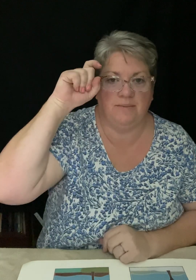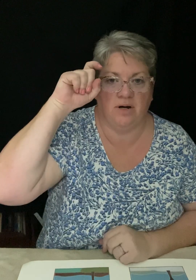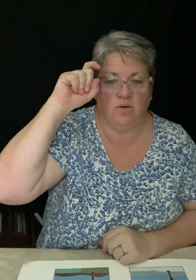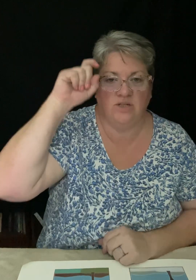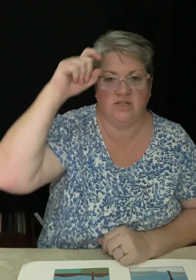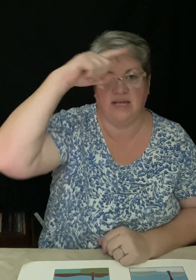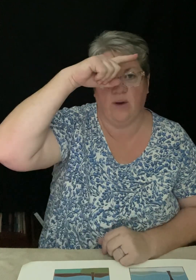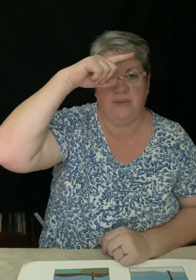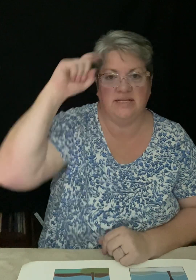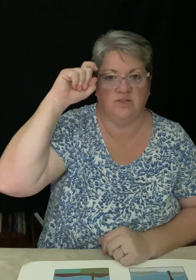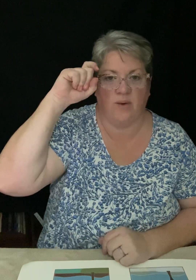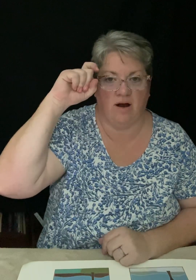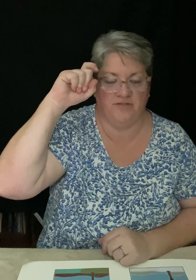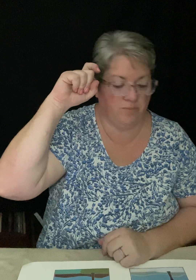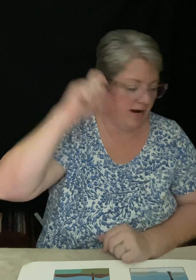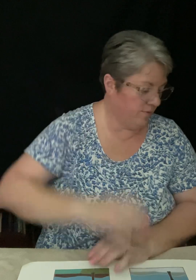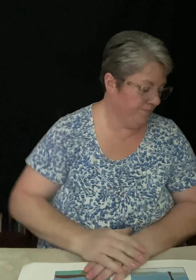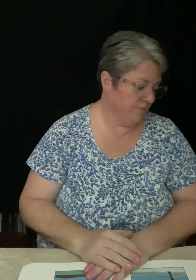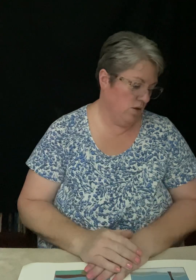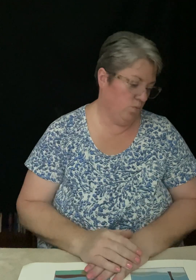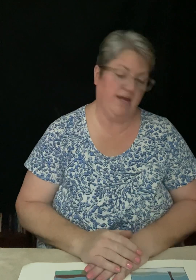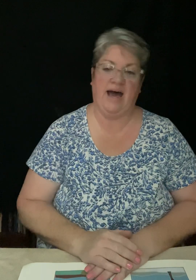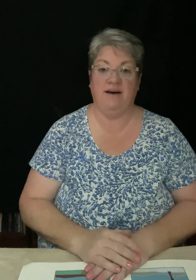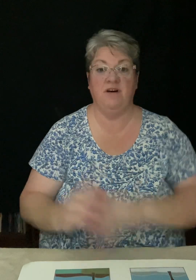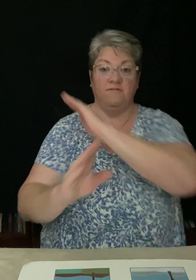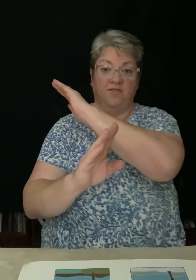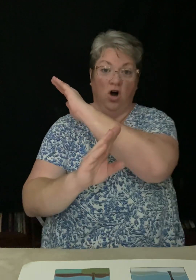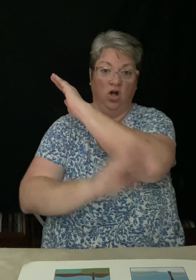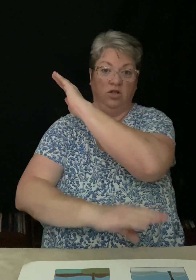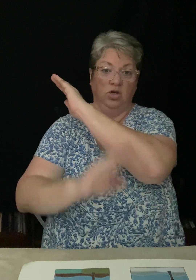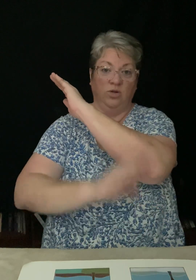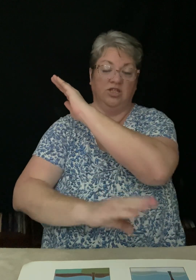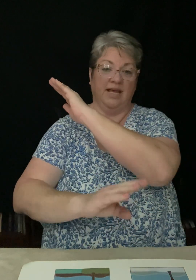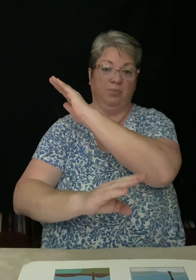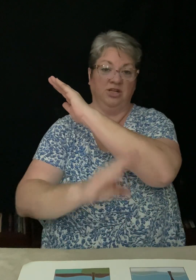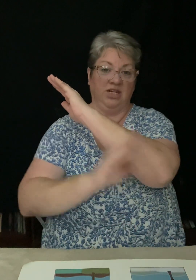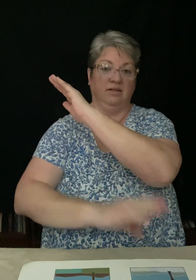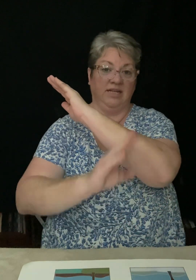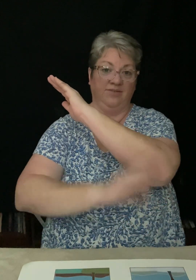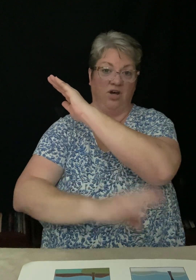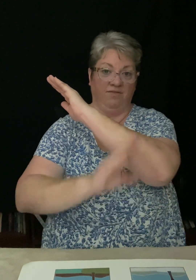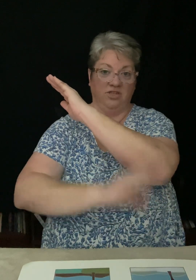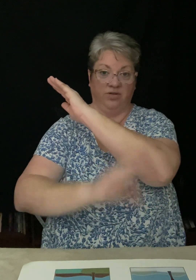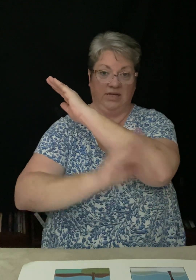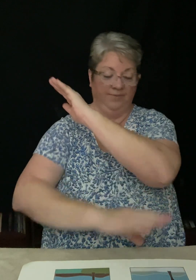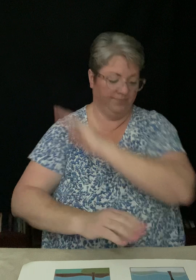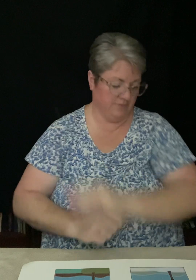summer, which is like wiping the sweat off your brow. We have fall, which is like brushing the leaves off the tree.